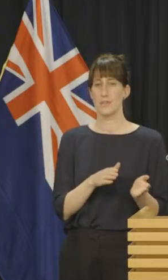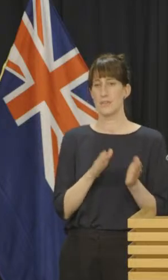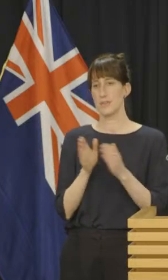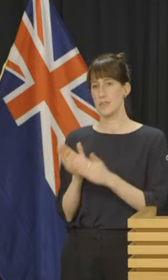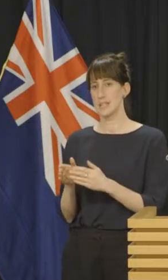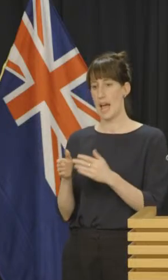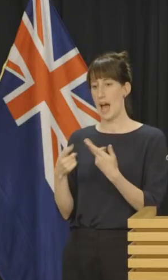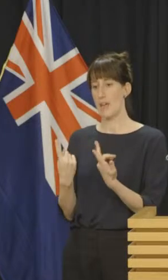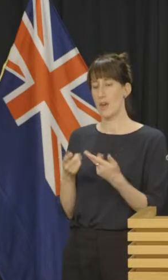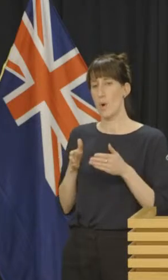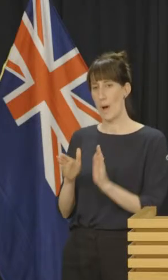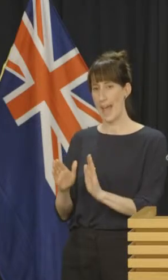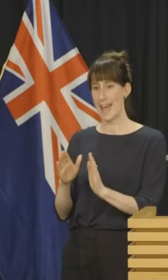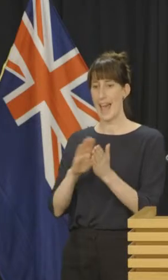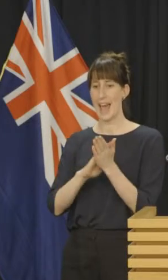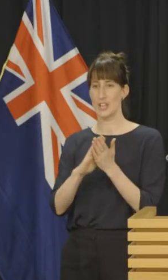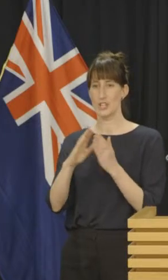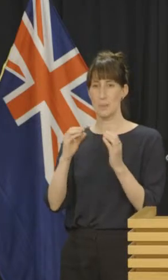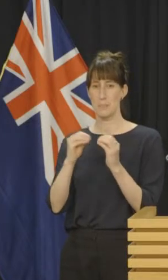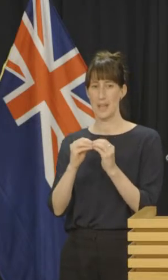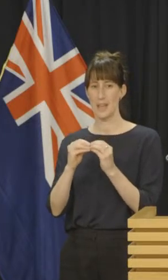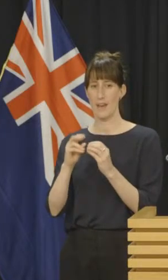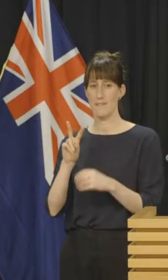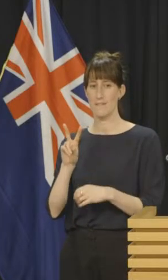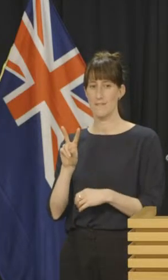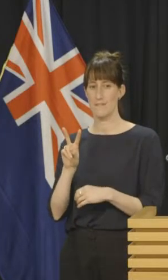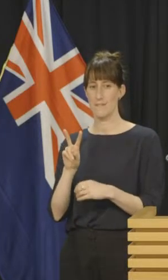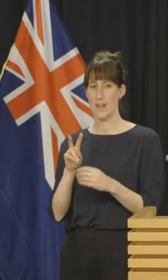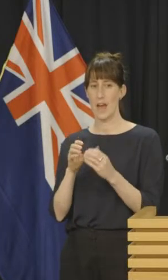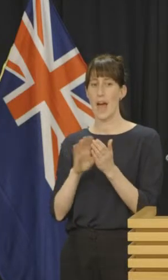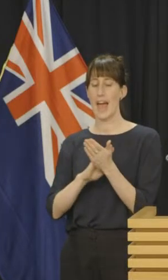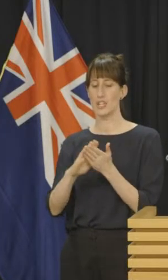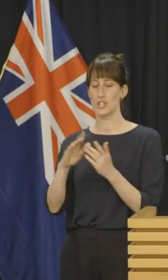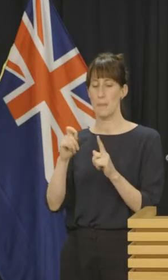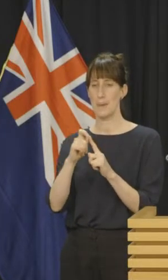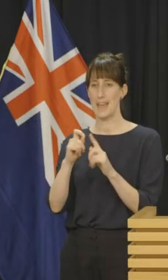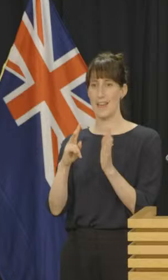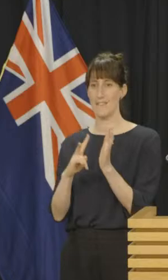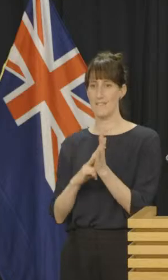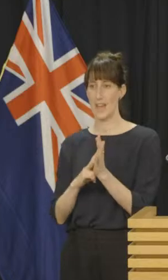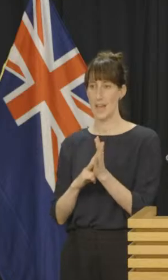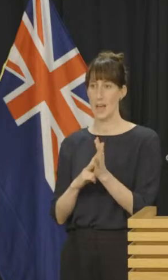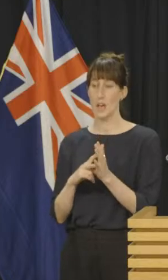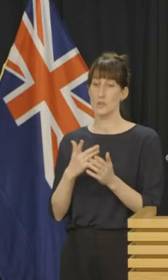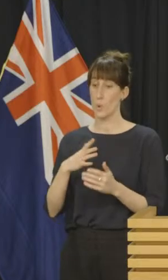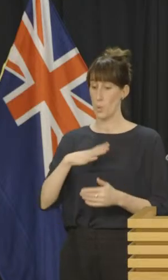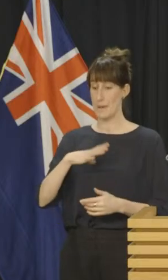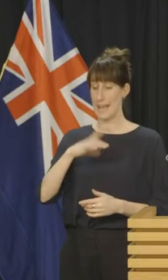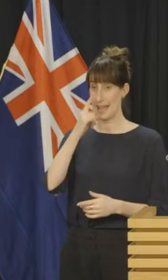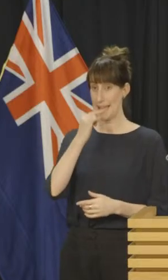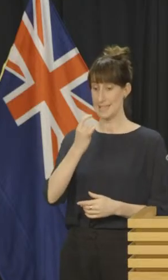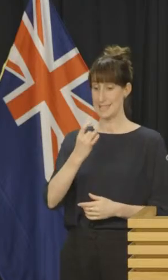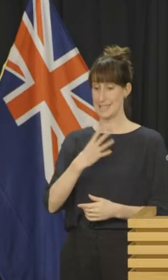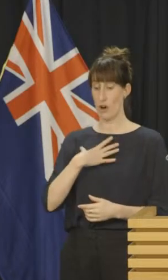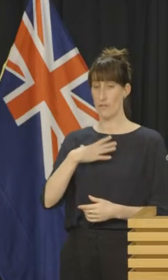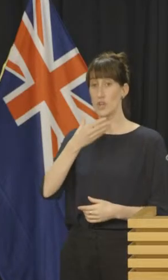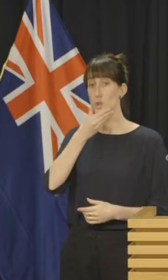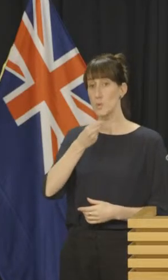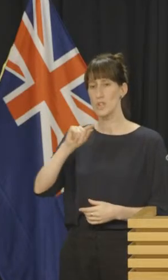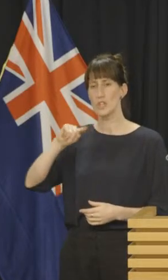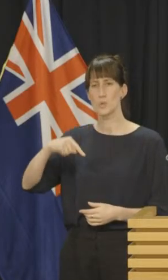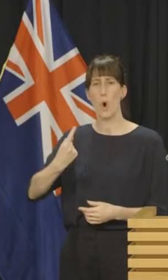HPV-based screening, including the option of women using a self-administered swab, and Bev Lawton and others have